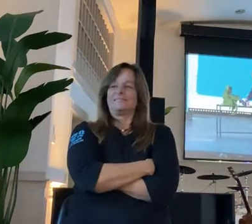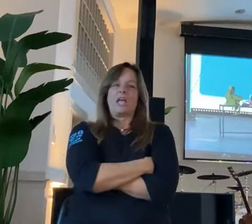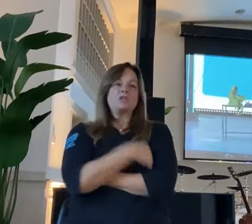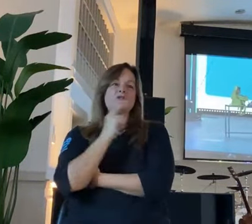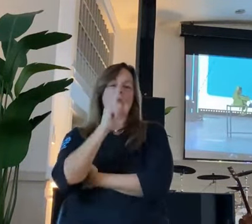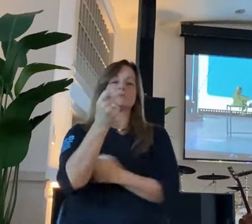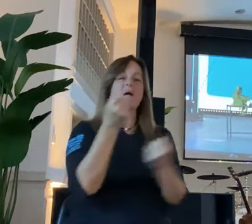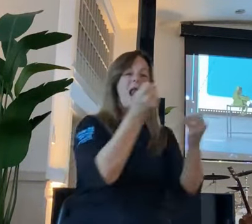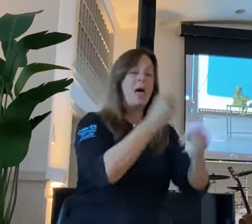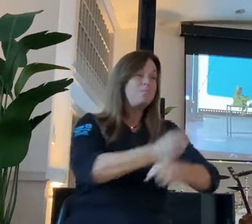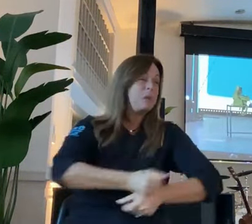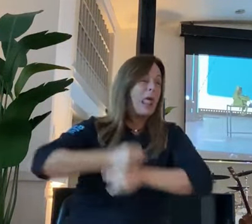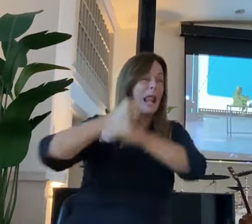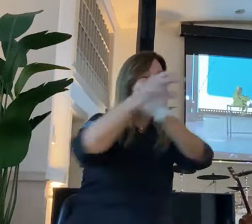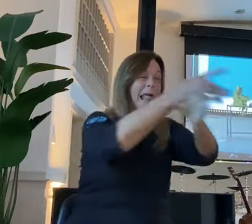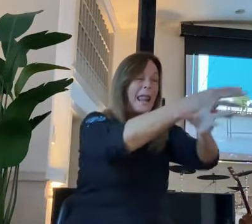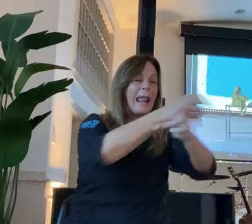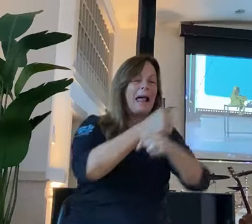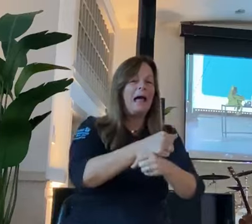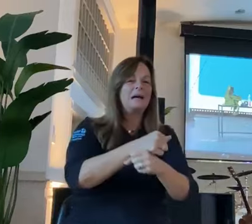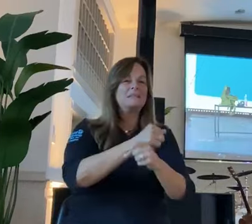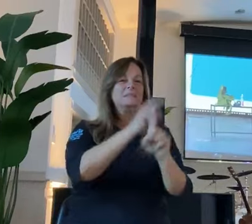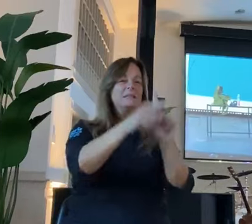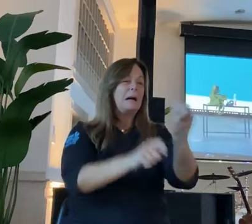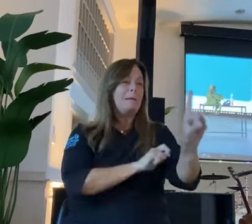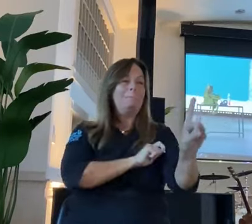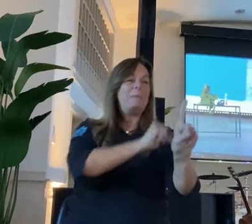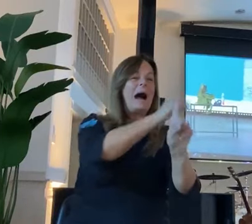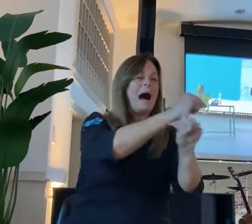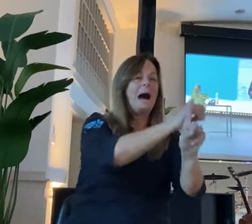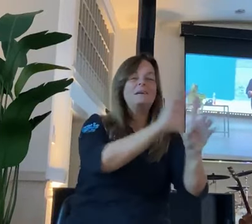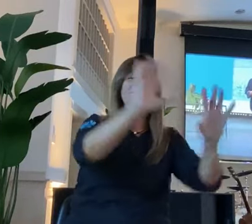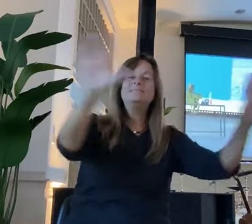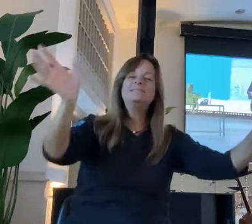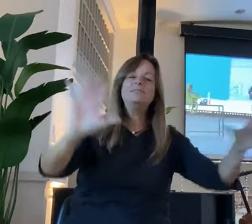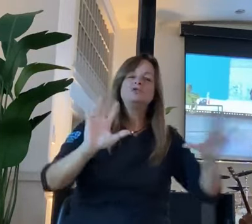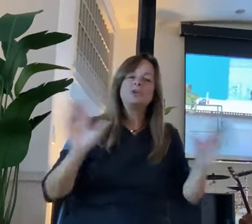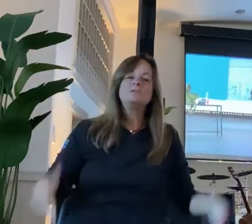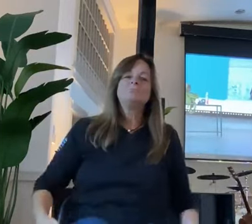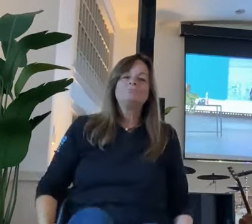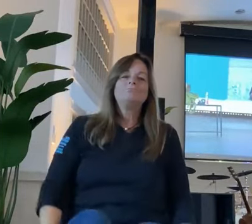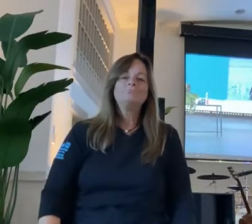with. Okay, where's it in the Bible, Todd? Here's where it is. Psalm 141.